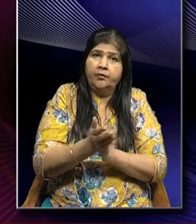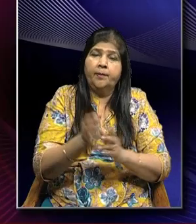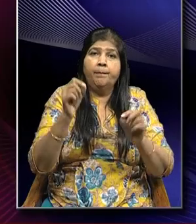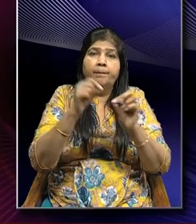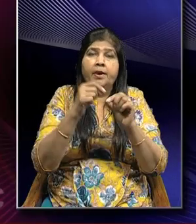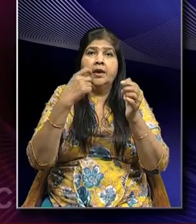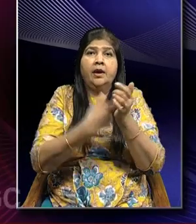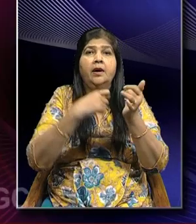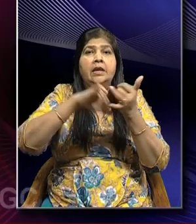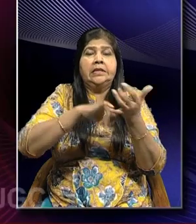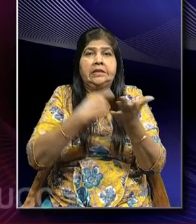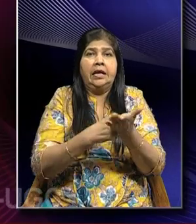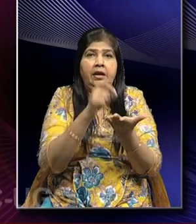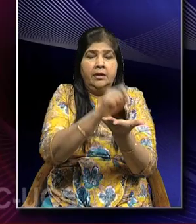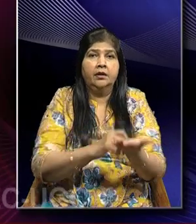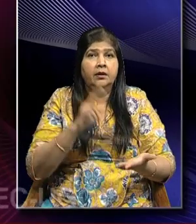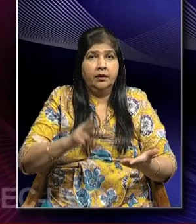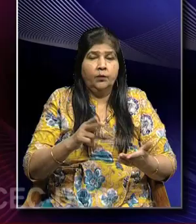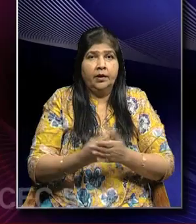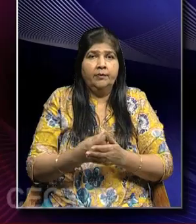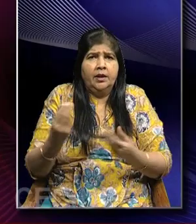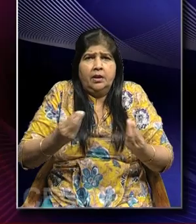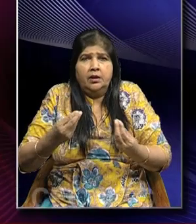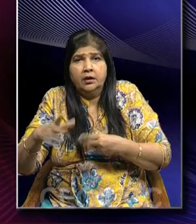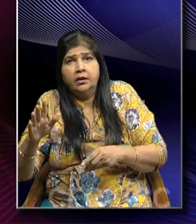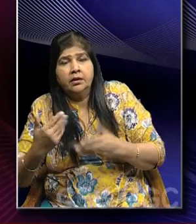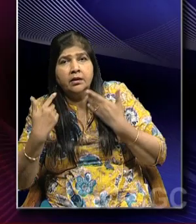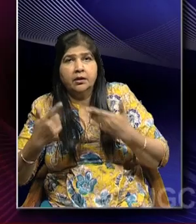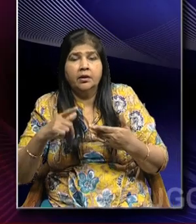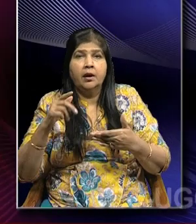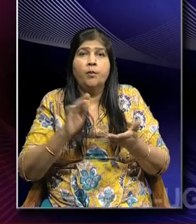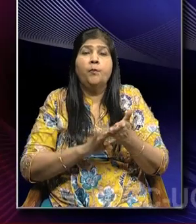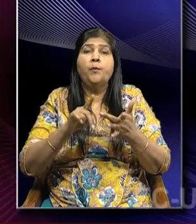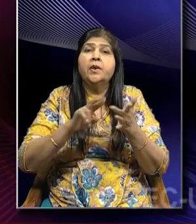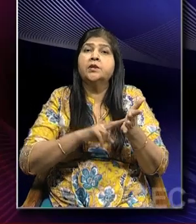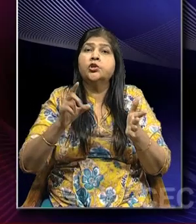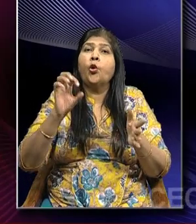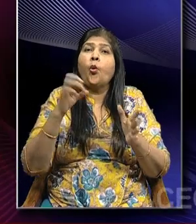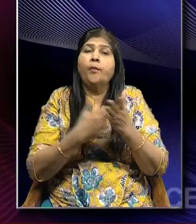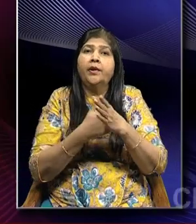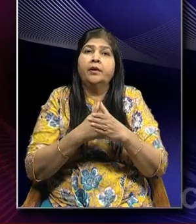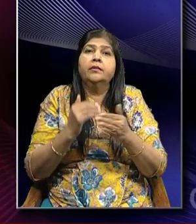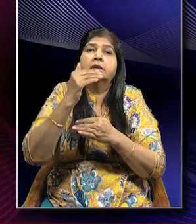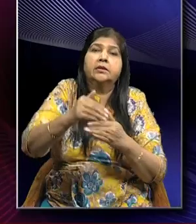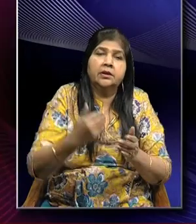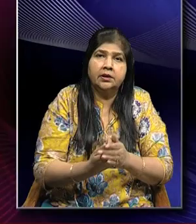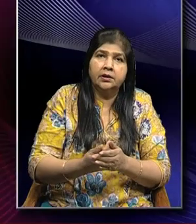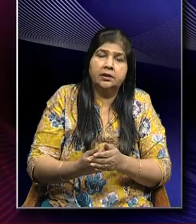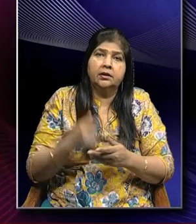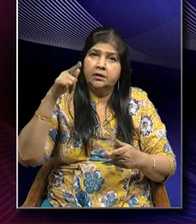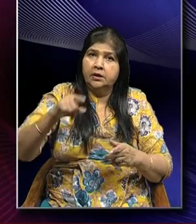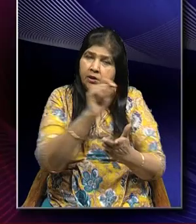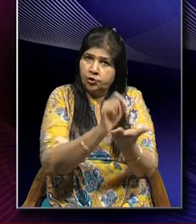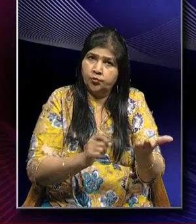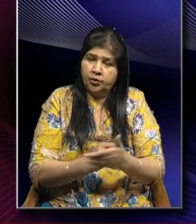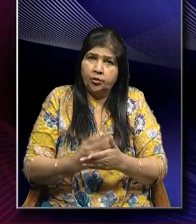BRSR reporting, it is very much likely that the Ministry of Corporate Affairs may extend these